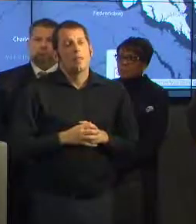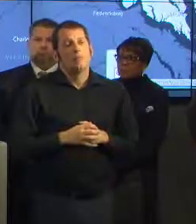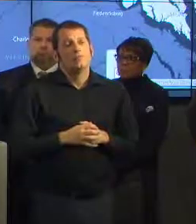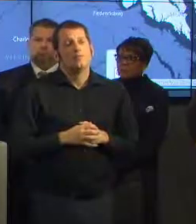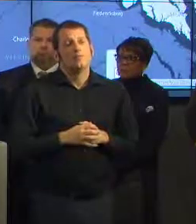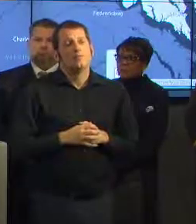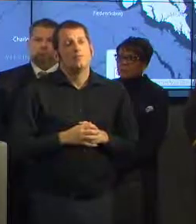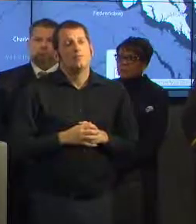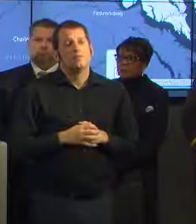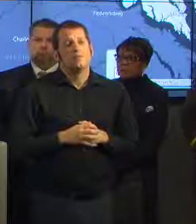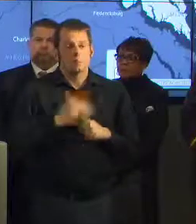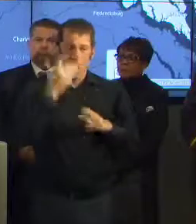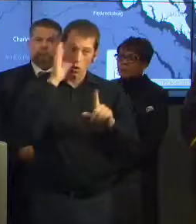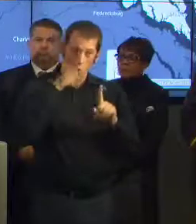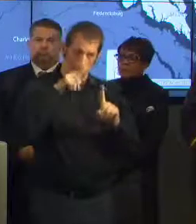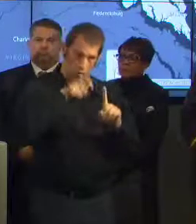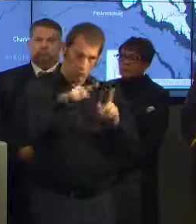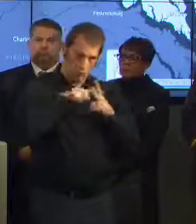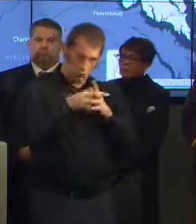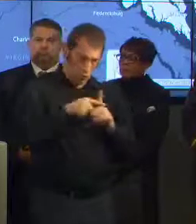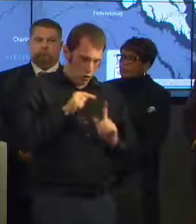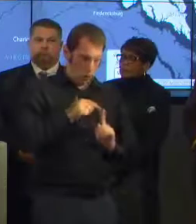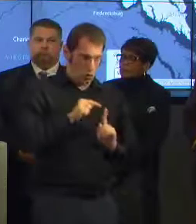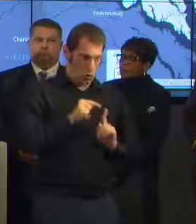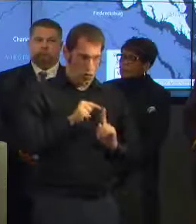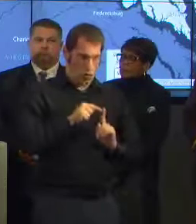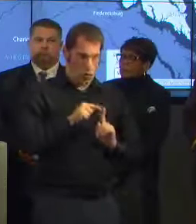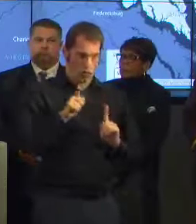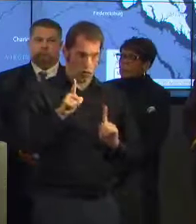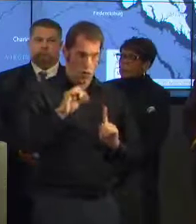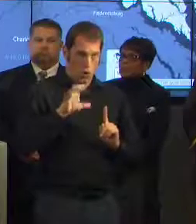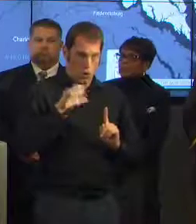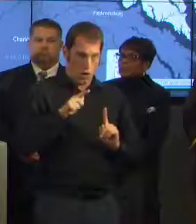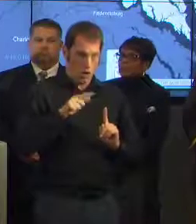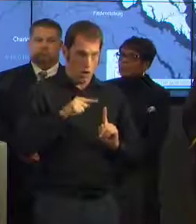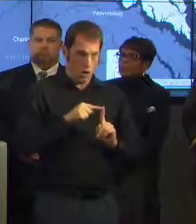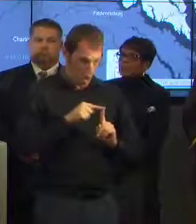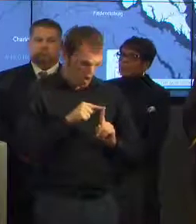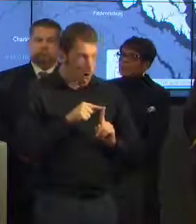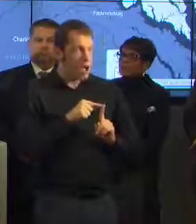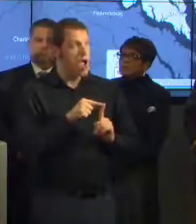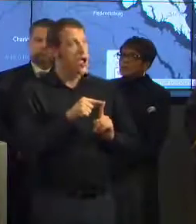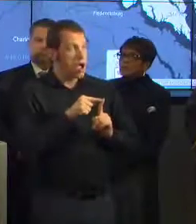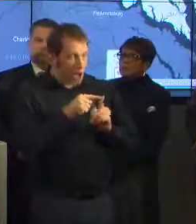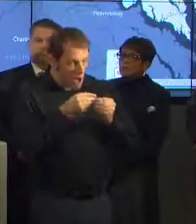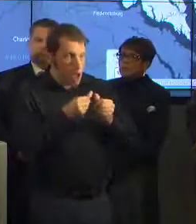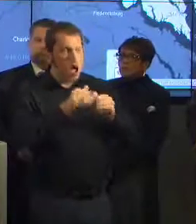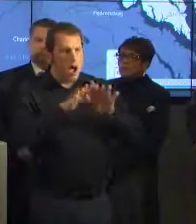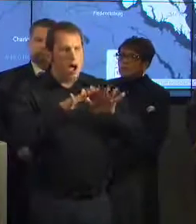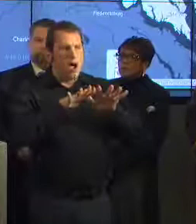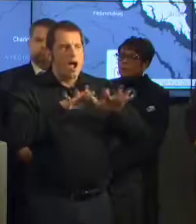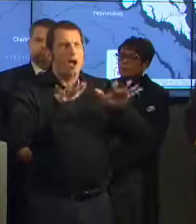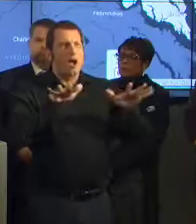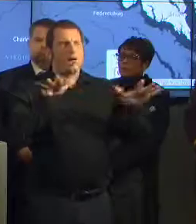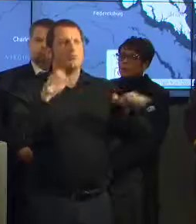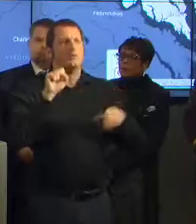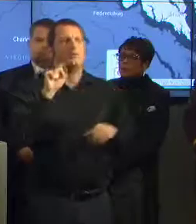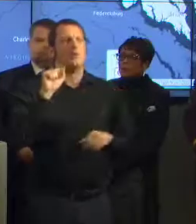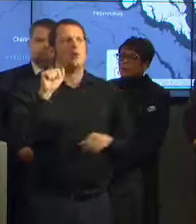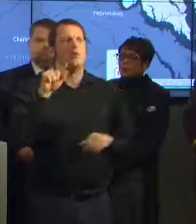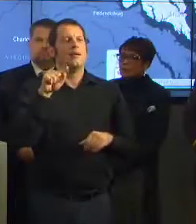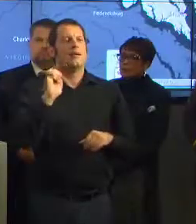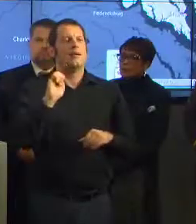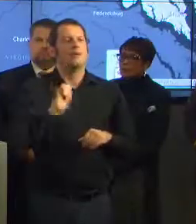we as state agencies have to use all the power that we have, leverage the resources of the enterprise of state government